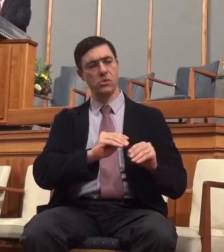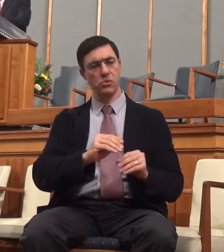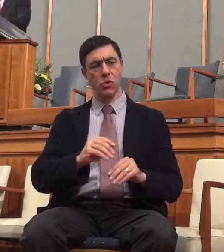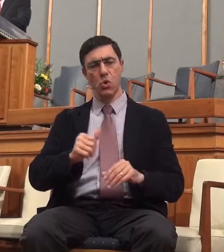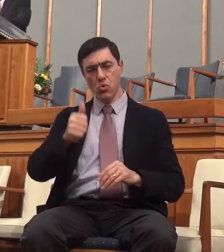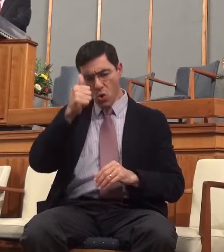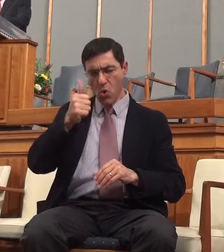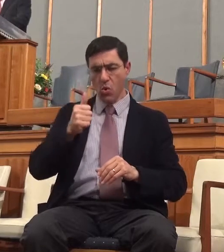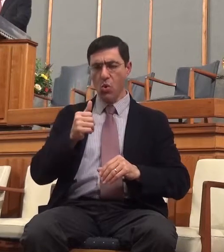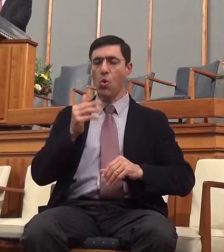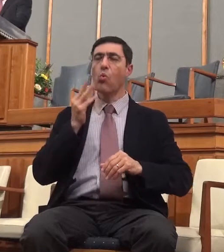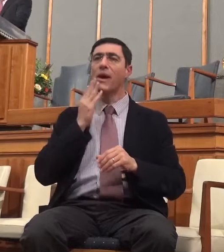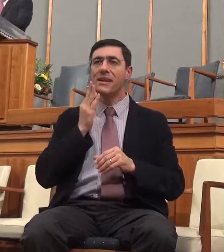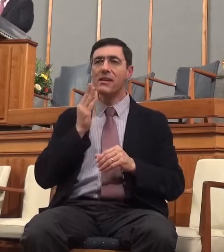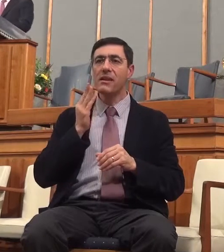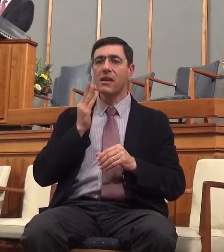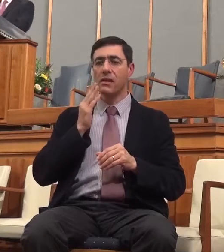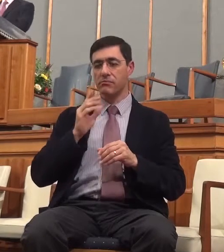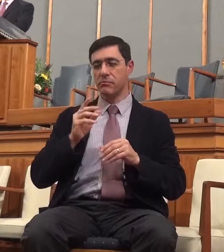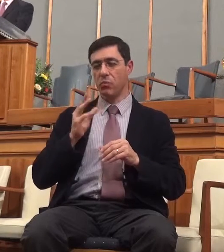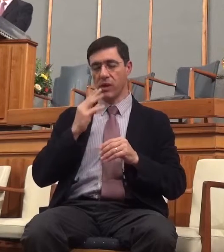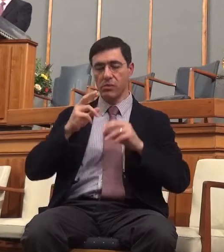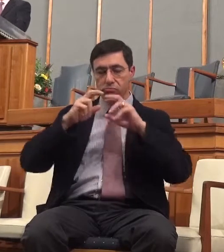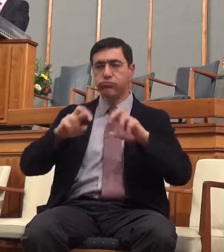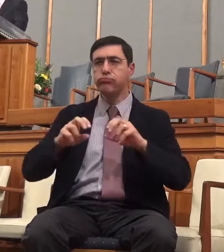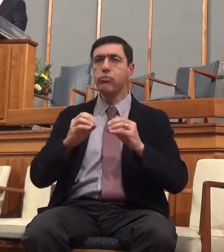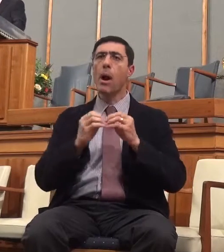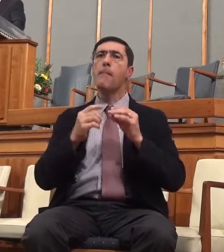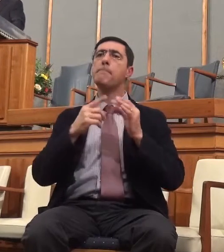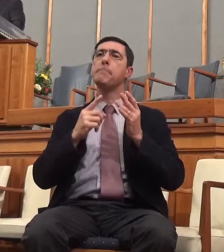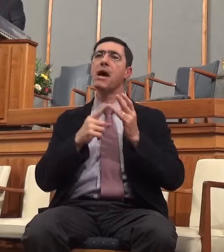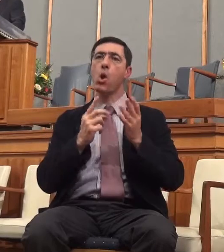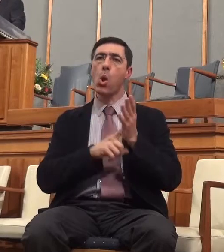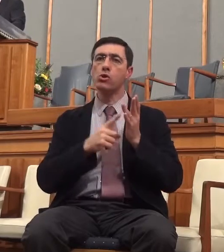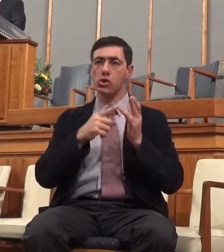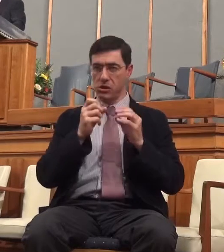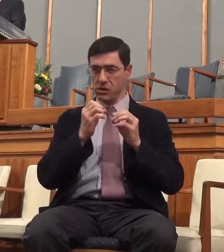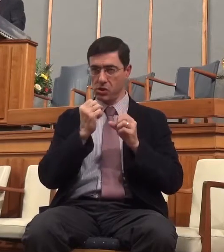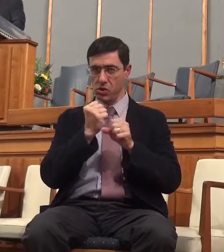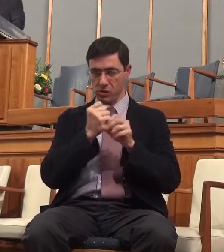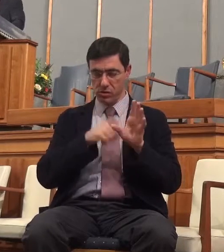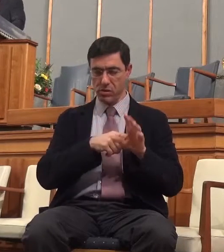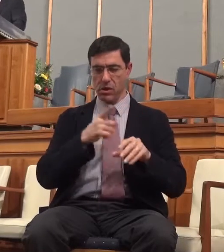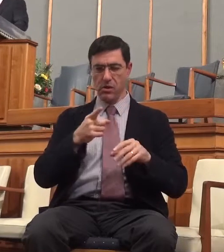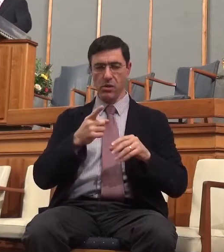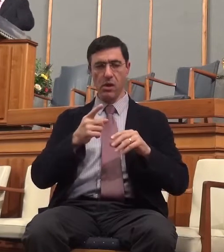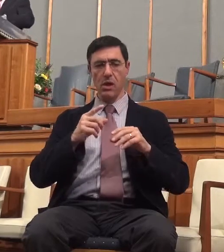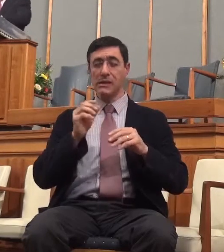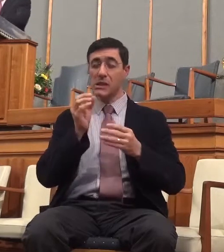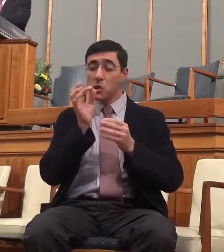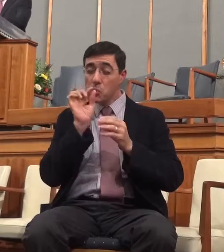amoeba. And they used to say, well, this amoeba is just one cell with a nucleus and a